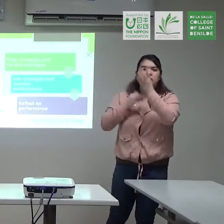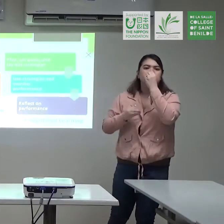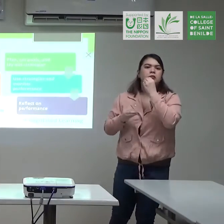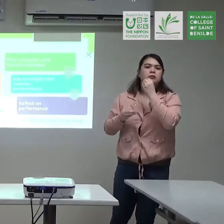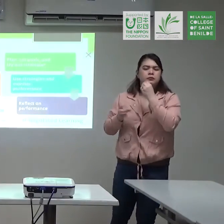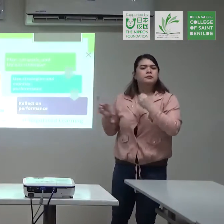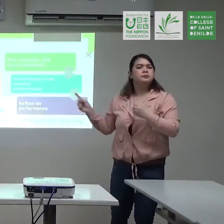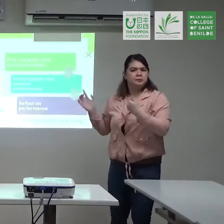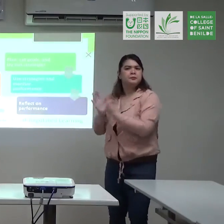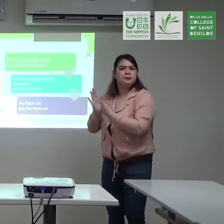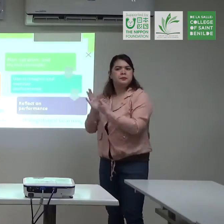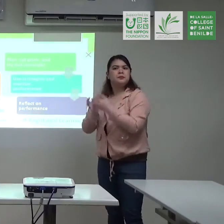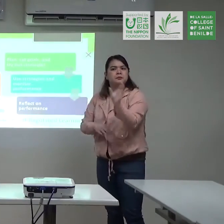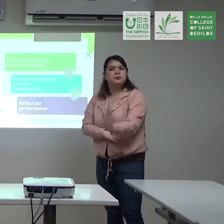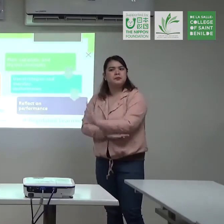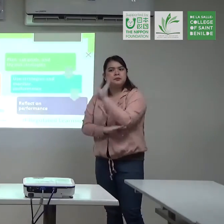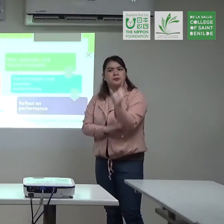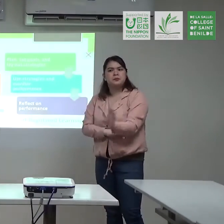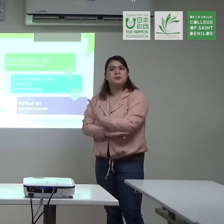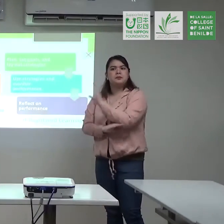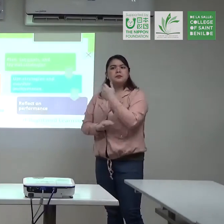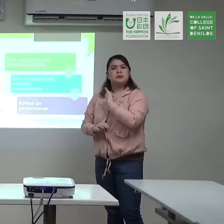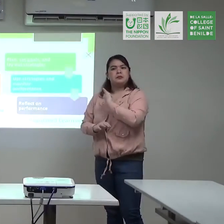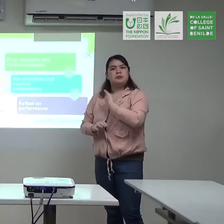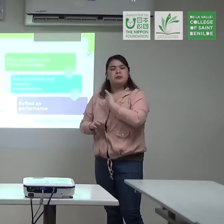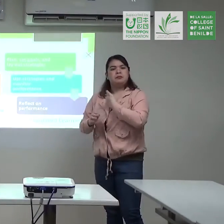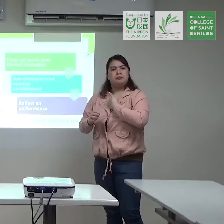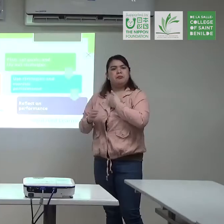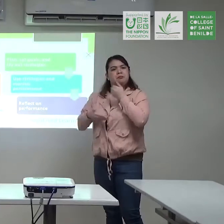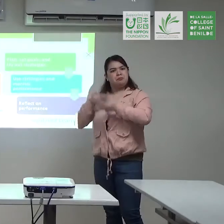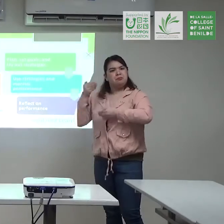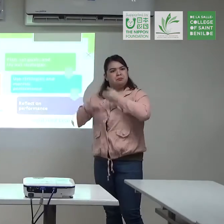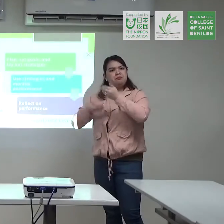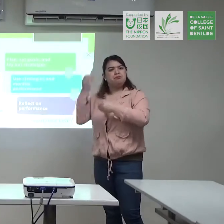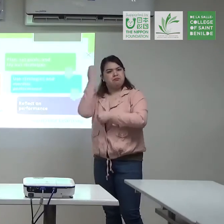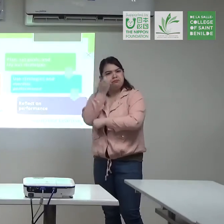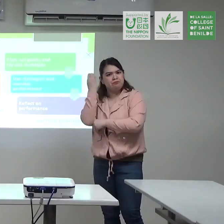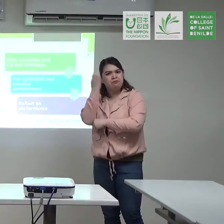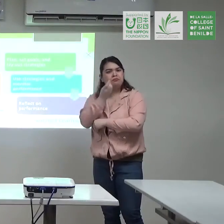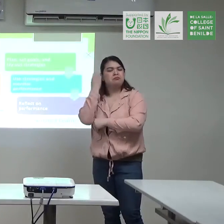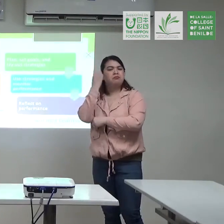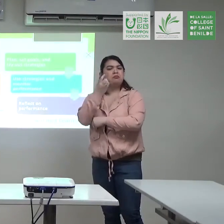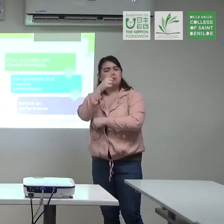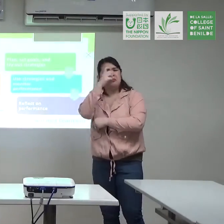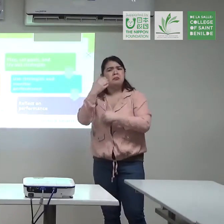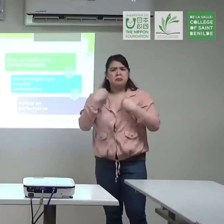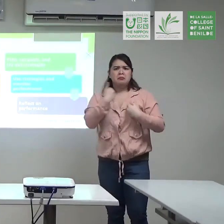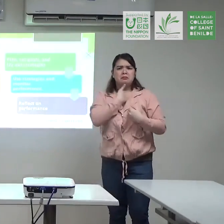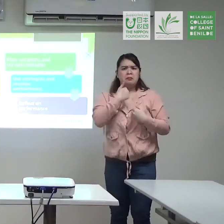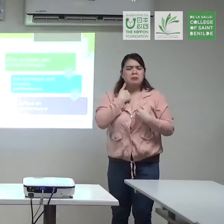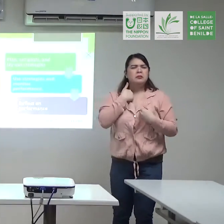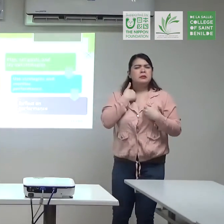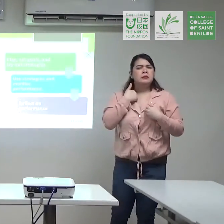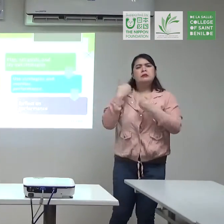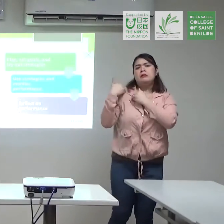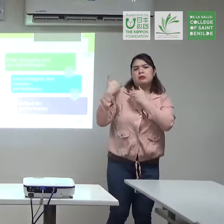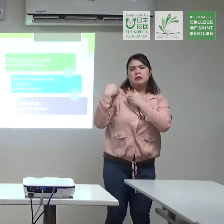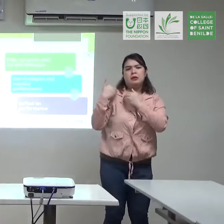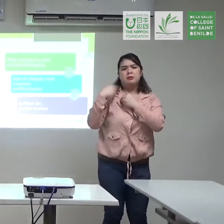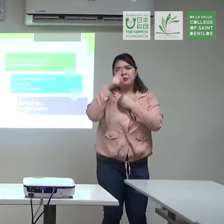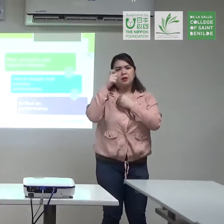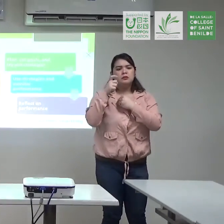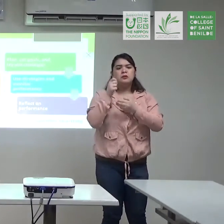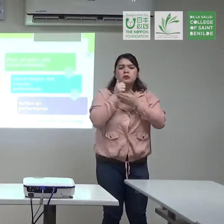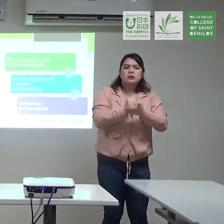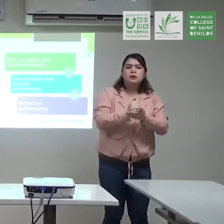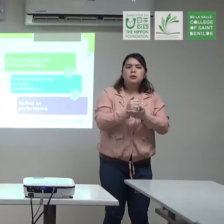is the cycle of self-regulated learning, because there's self-control, it's self-awareness. If the